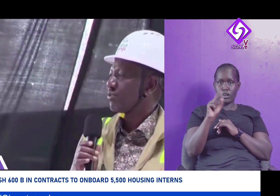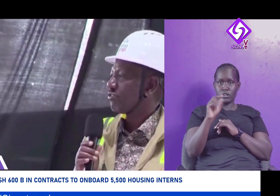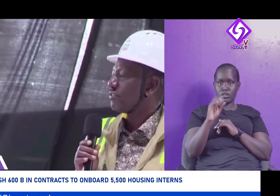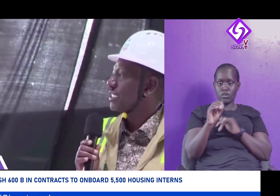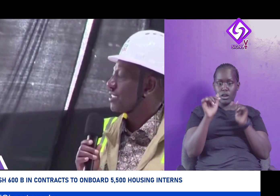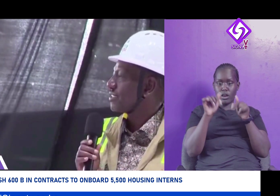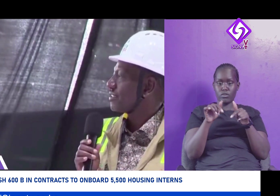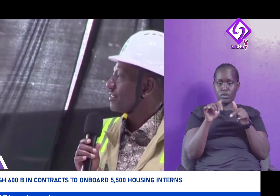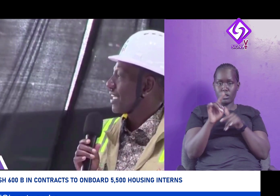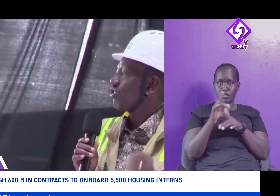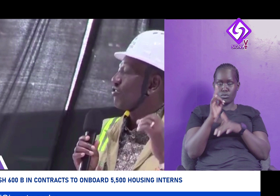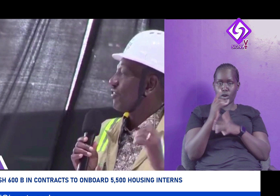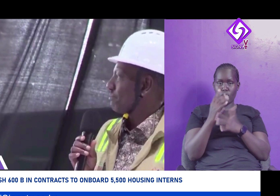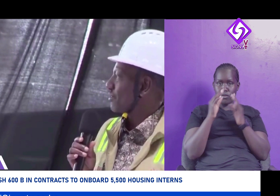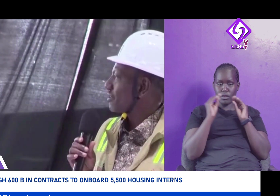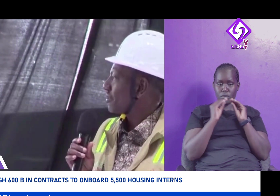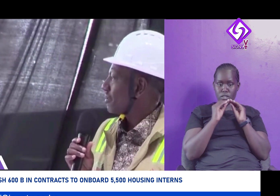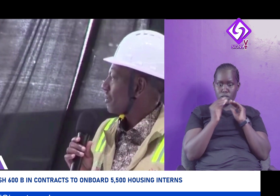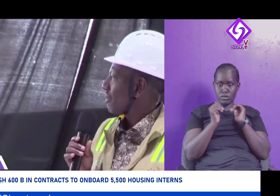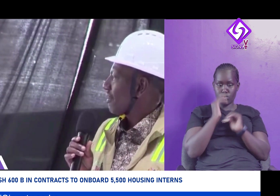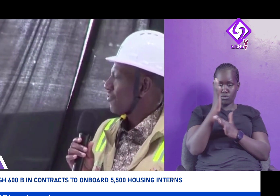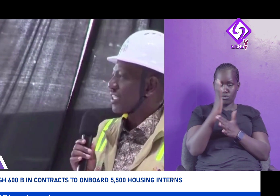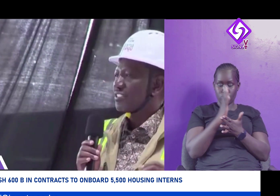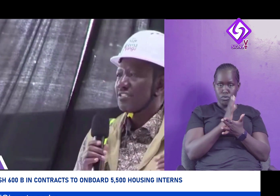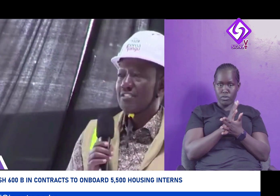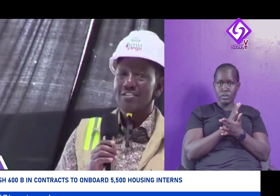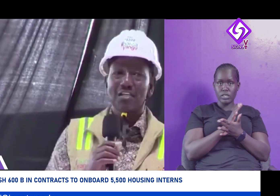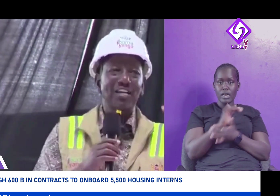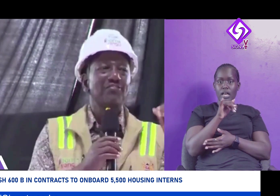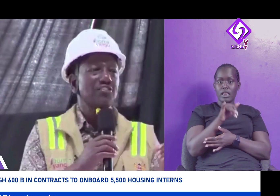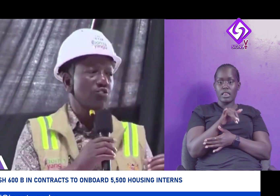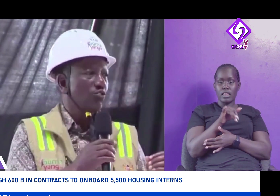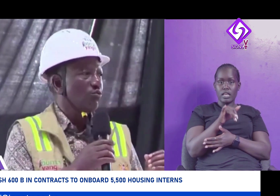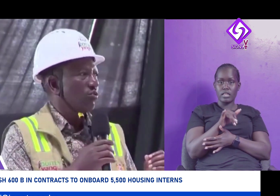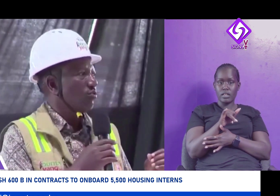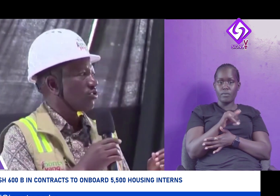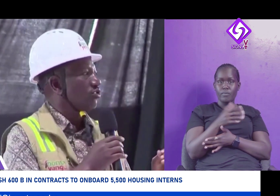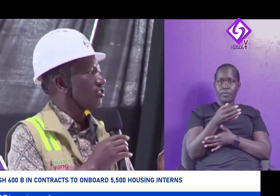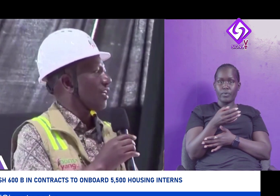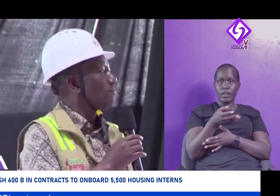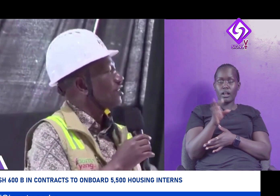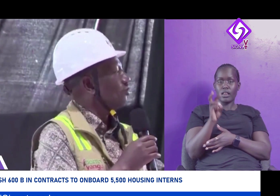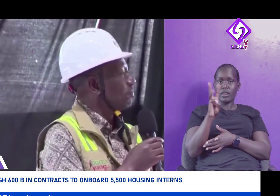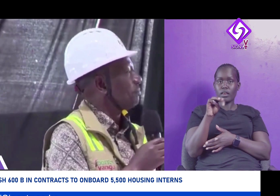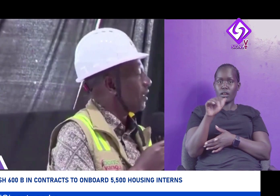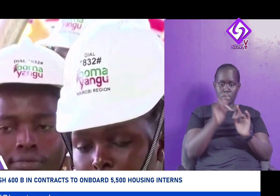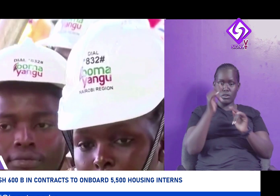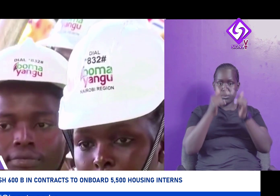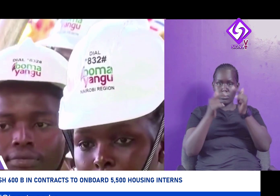one of the meetings that confirms that the manifesto was not a piece of paper. Working